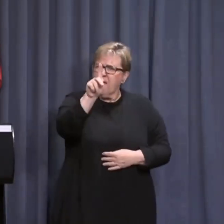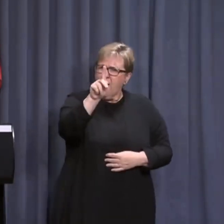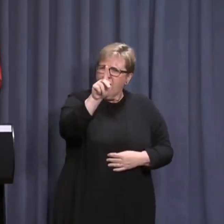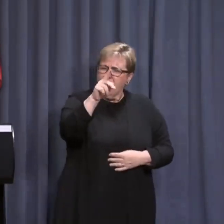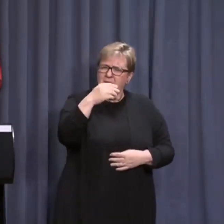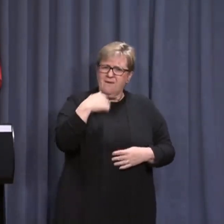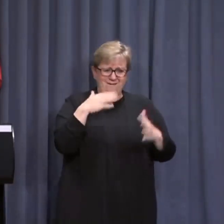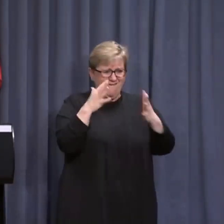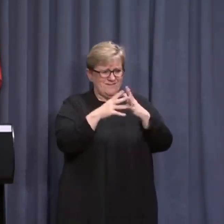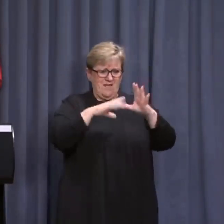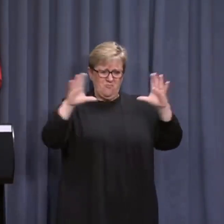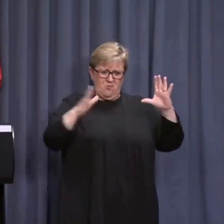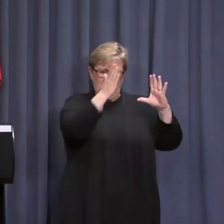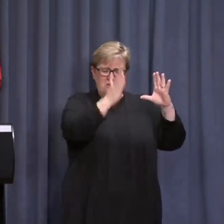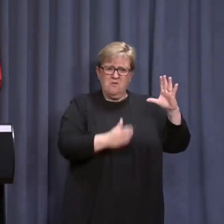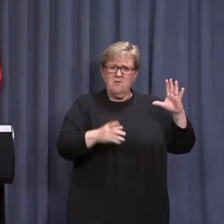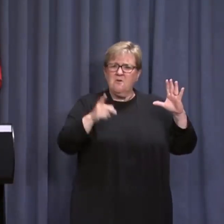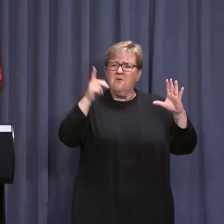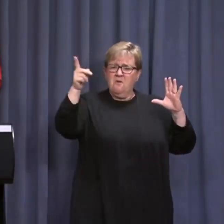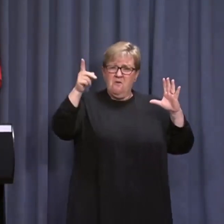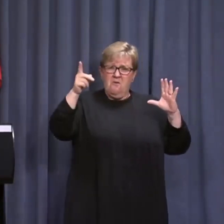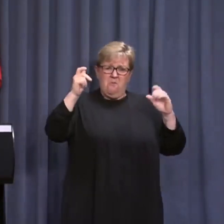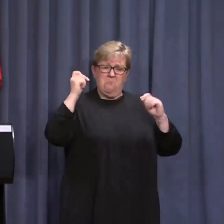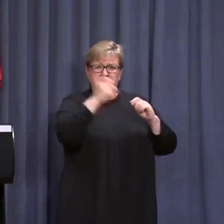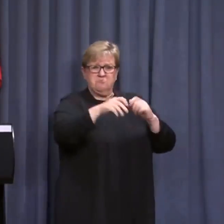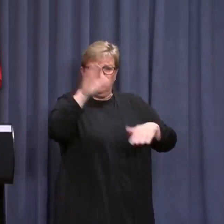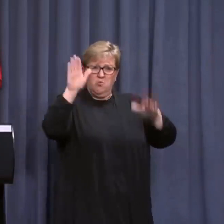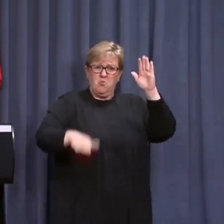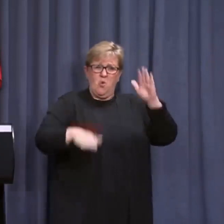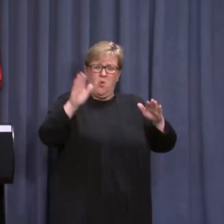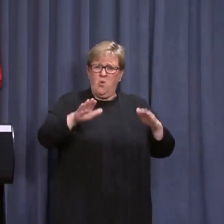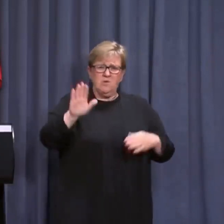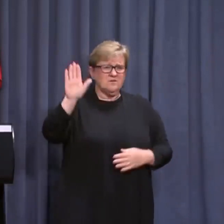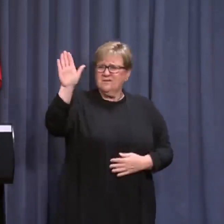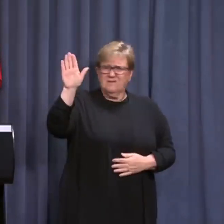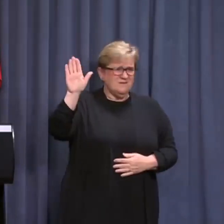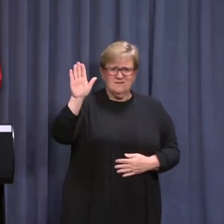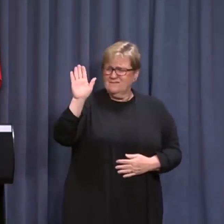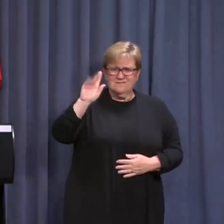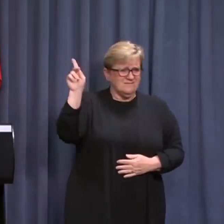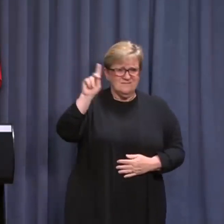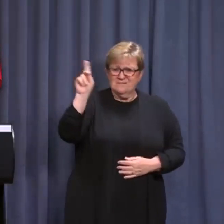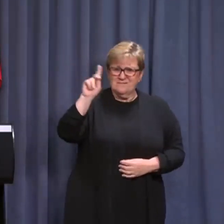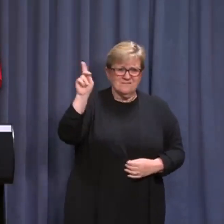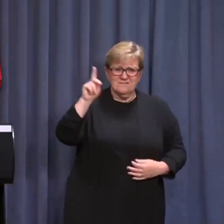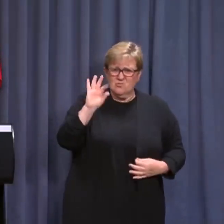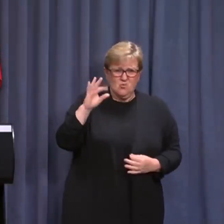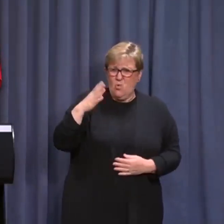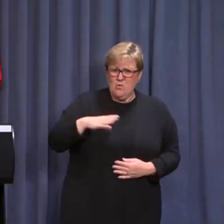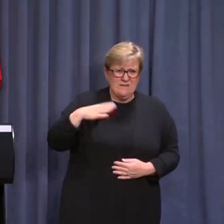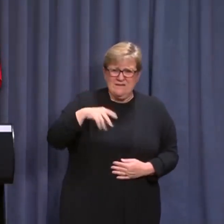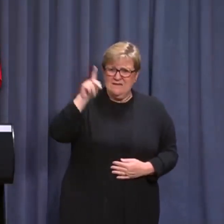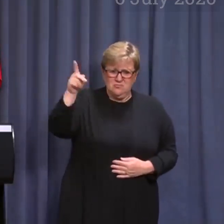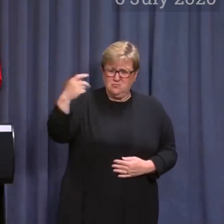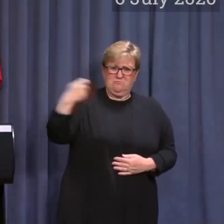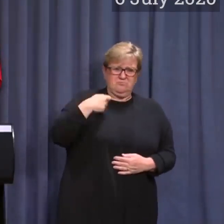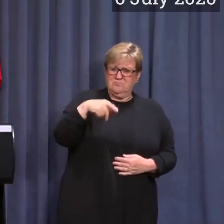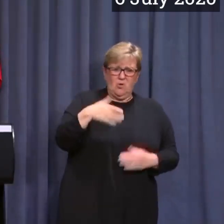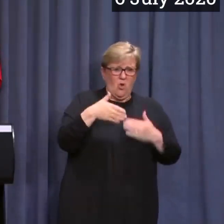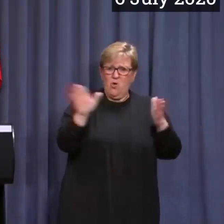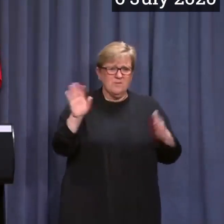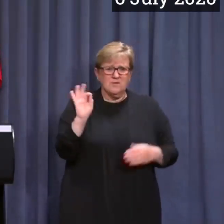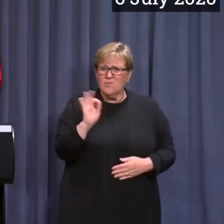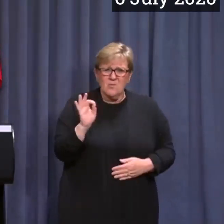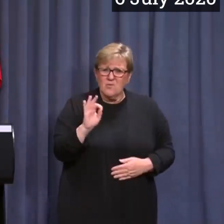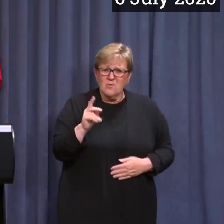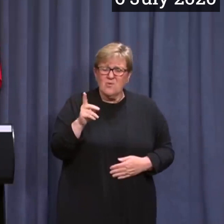withdraw a number of times in the weeks before it happened. This press conference was almost a month before the withdrawal. The